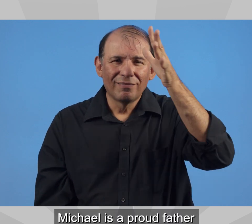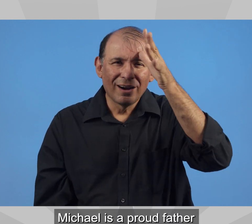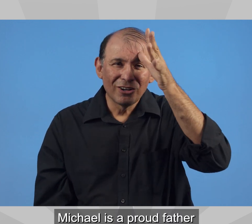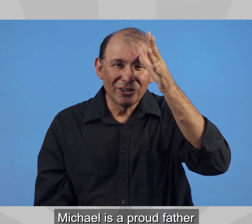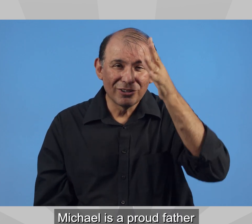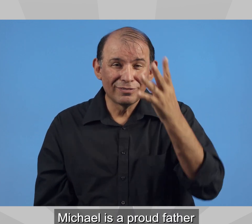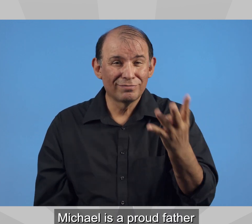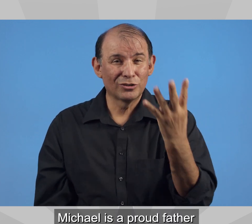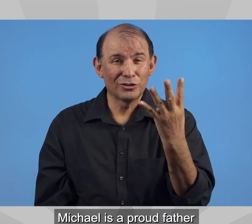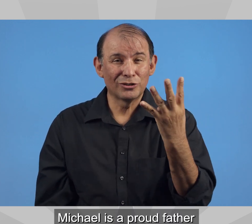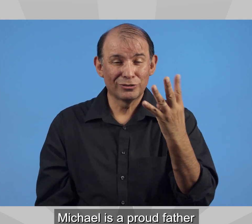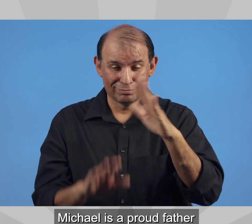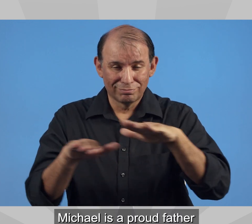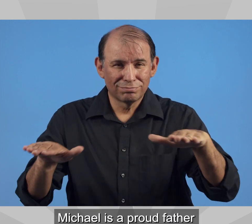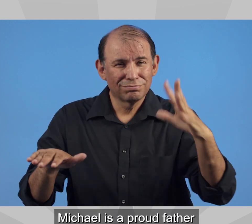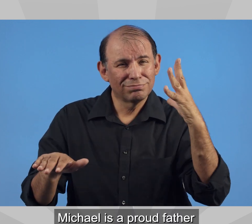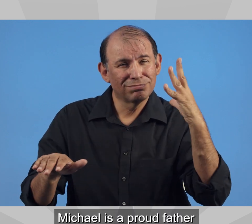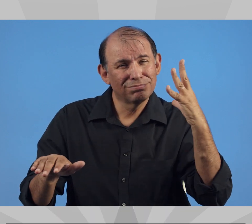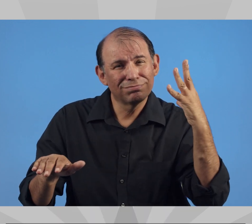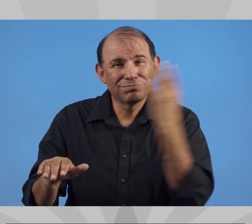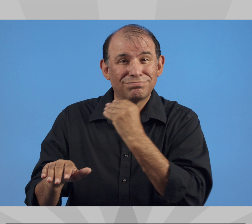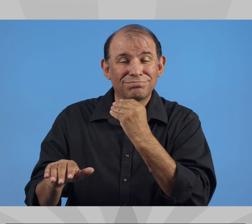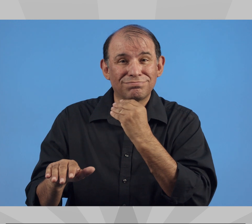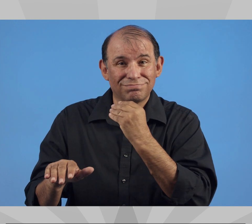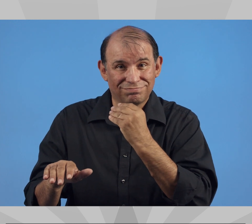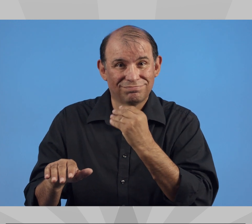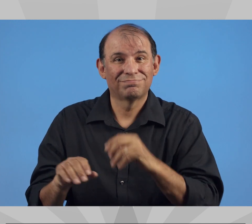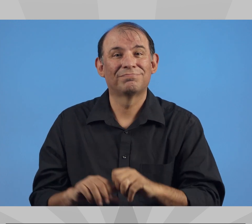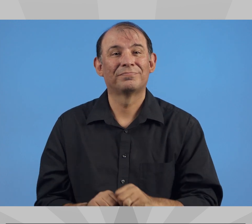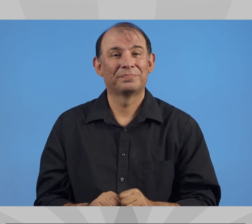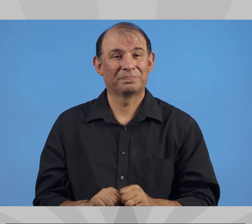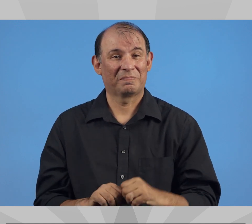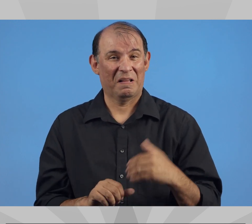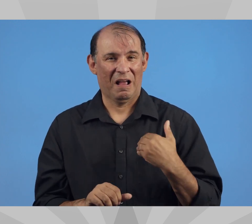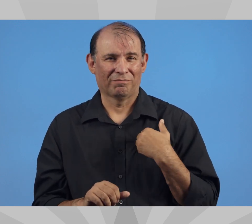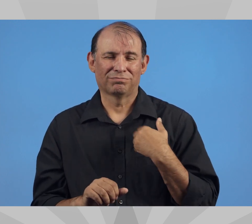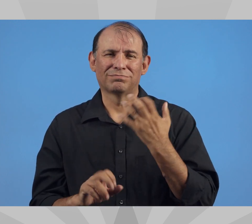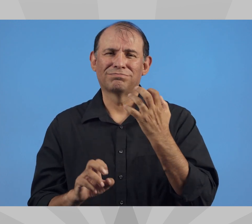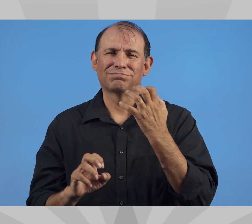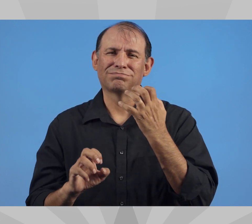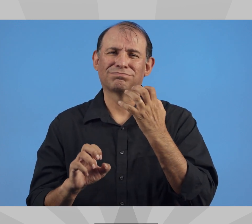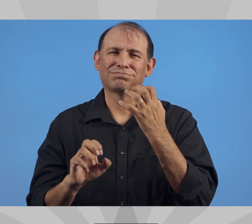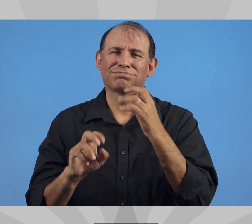Michael is a proud father to 4 beautiful children and devoted husband to his wife Ramey.